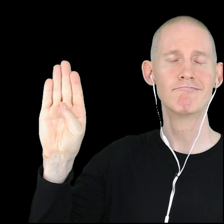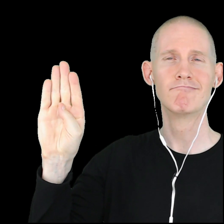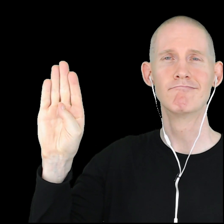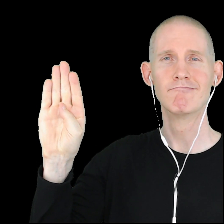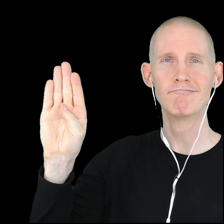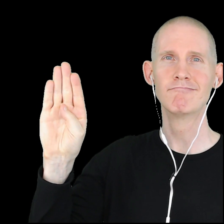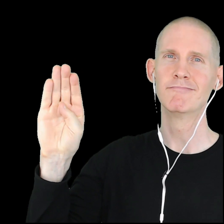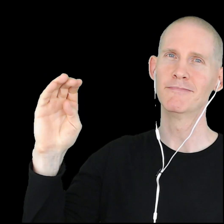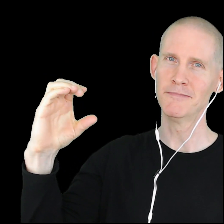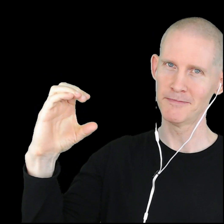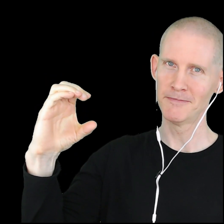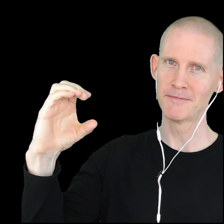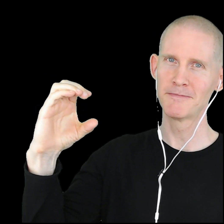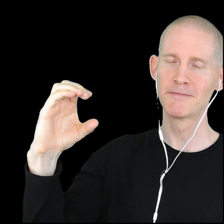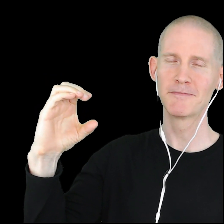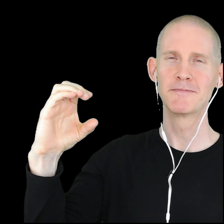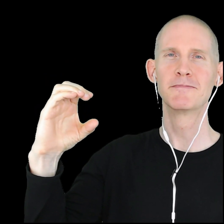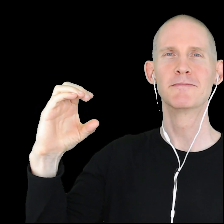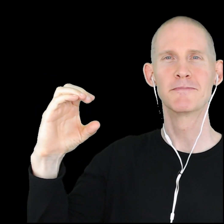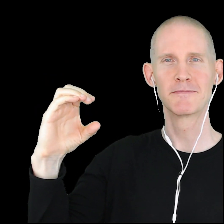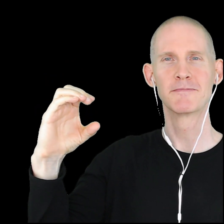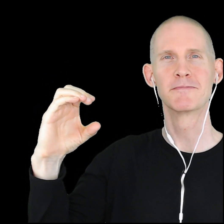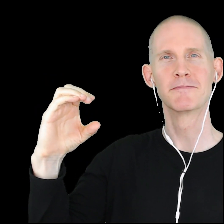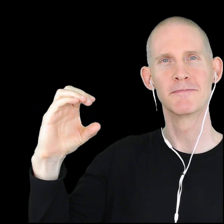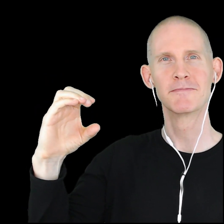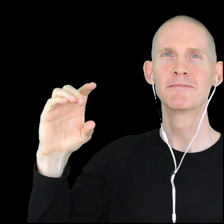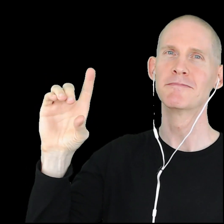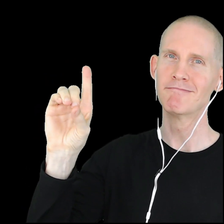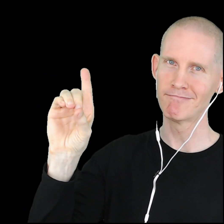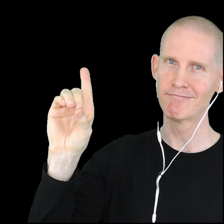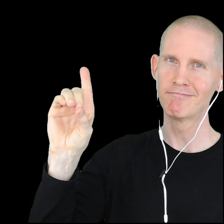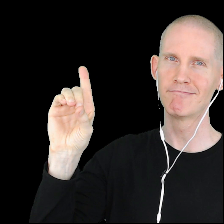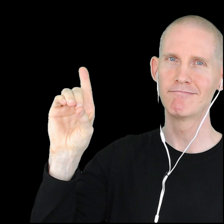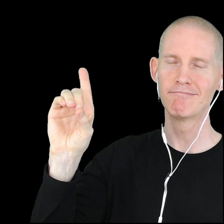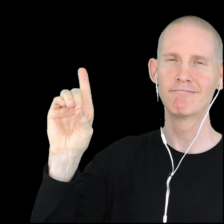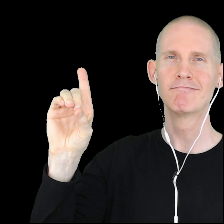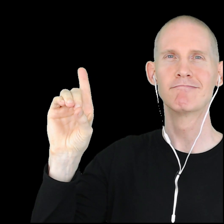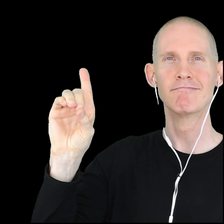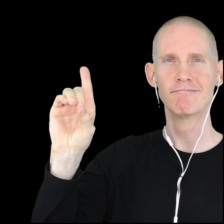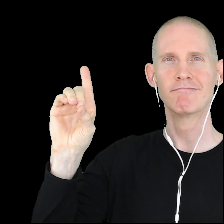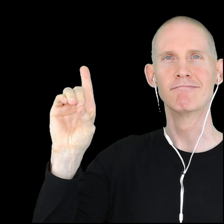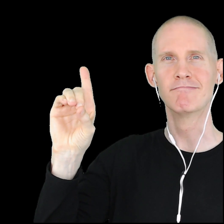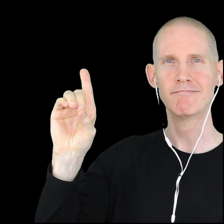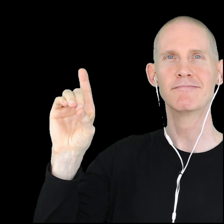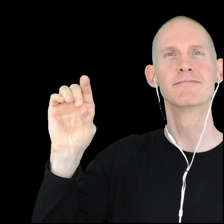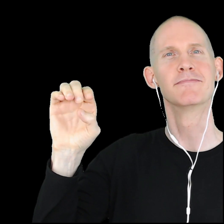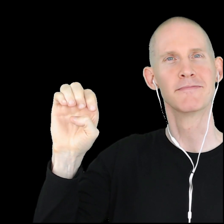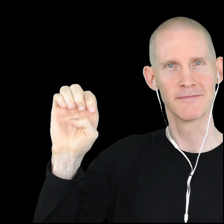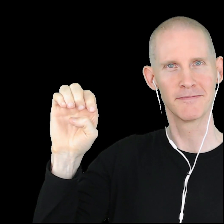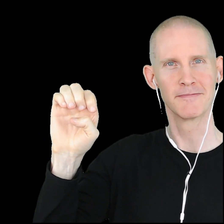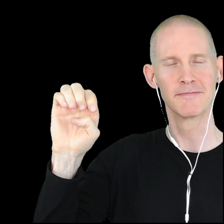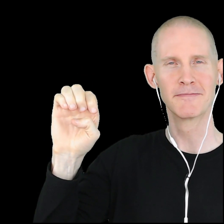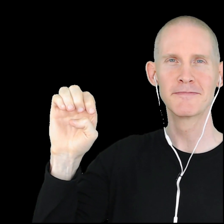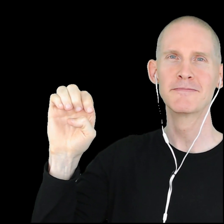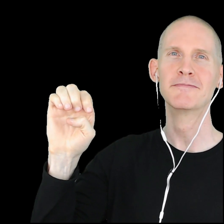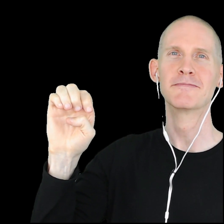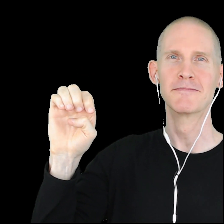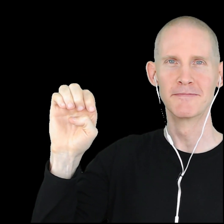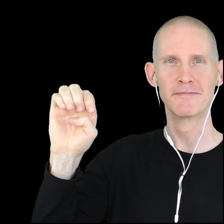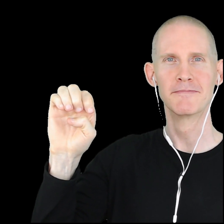them out. I am brave, I am bruised, I am who I'm meant to be. This